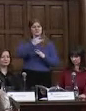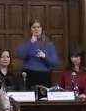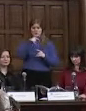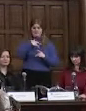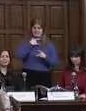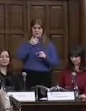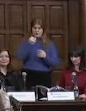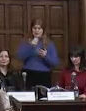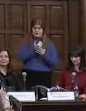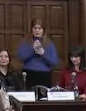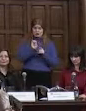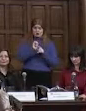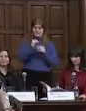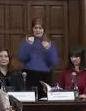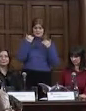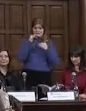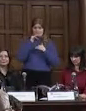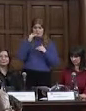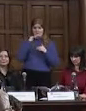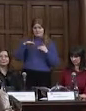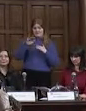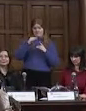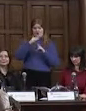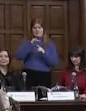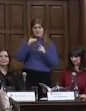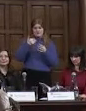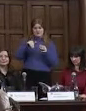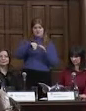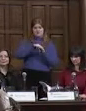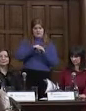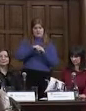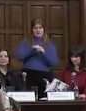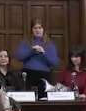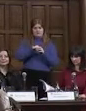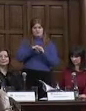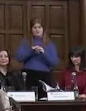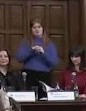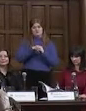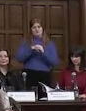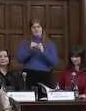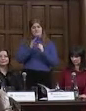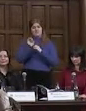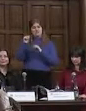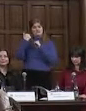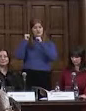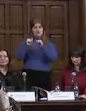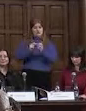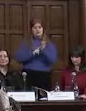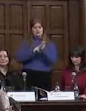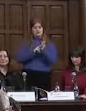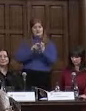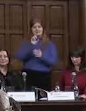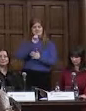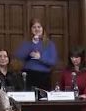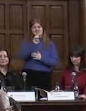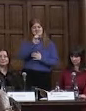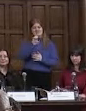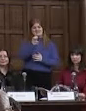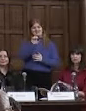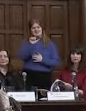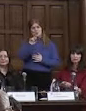had enough people from the marine environment, traditional users, like seaweed